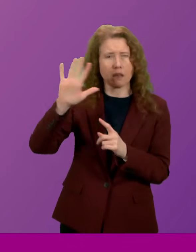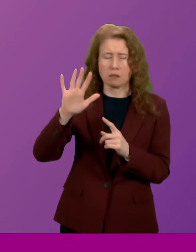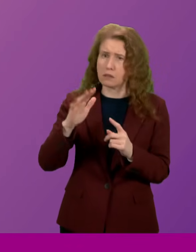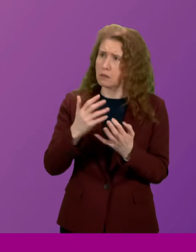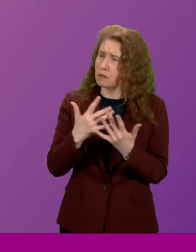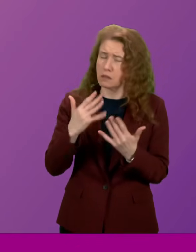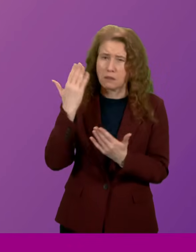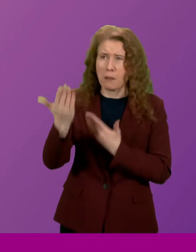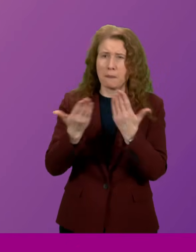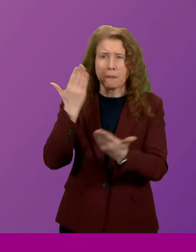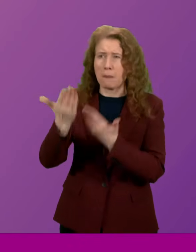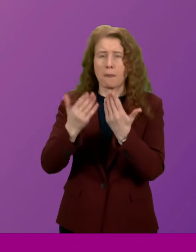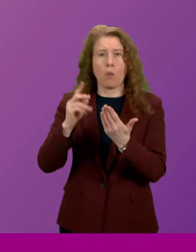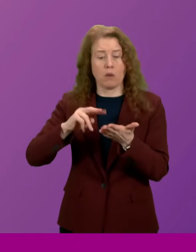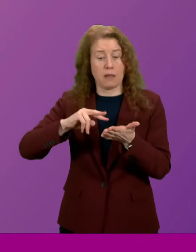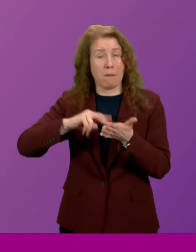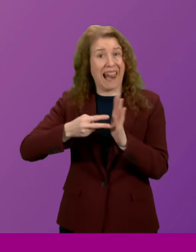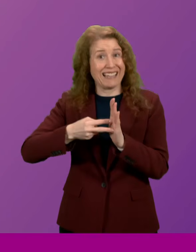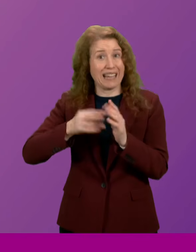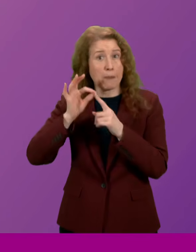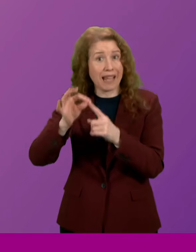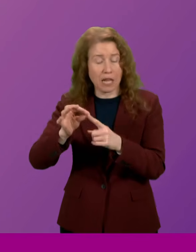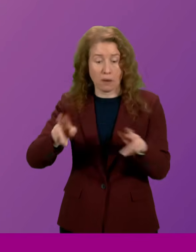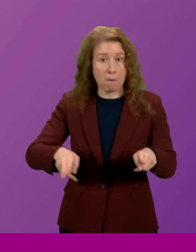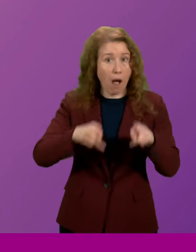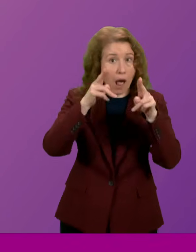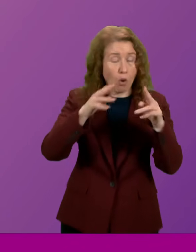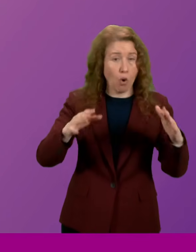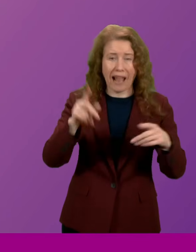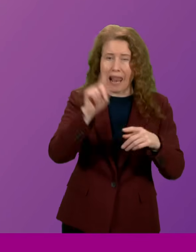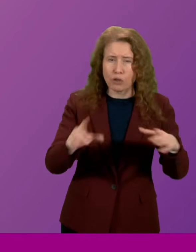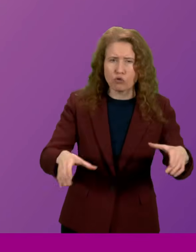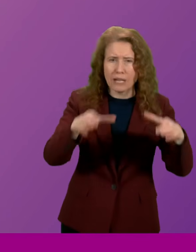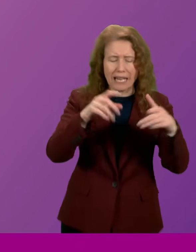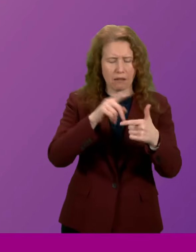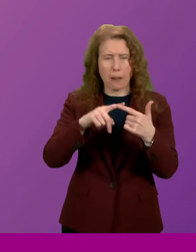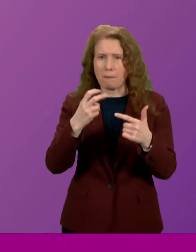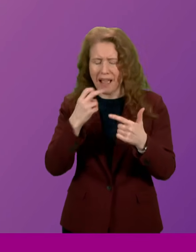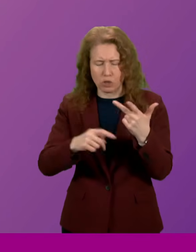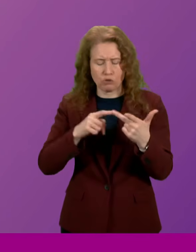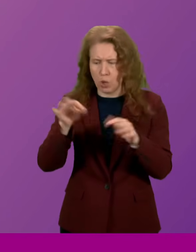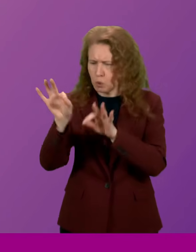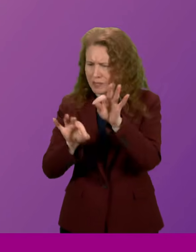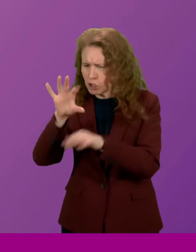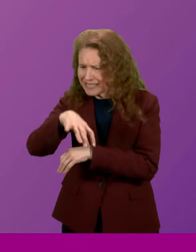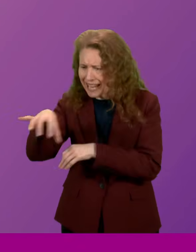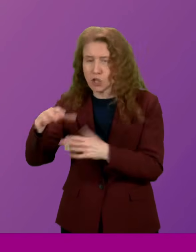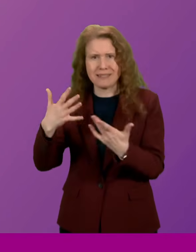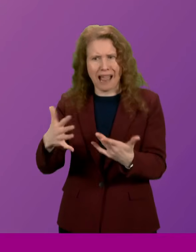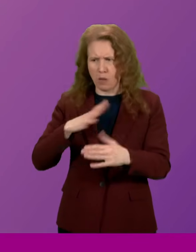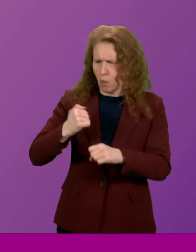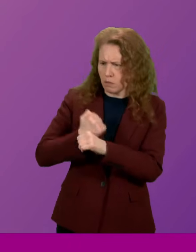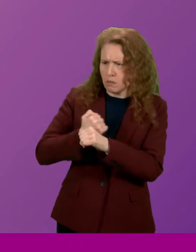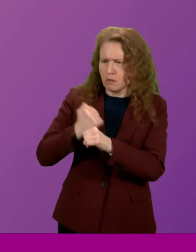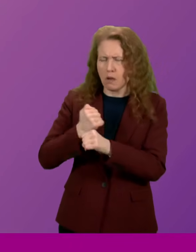with planning applications for pylons, battery storage sites, switching stations and now workers' villages. Some of